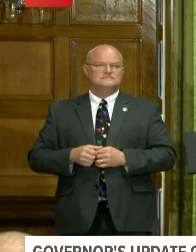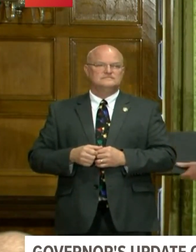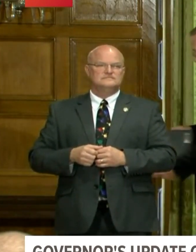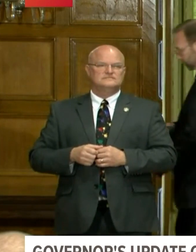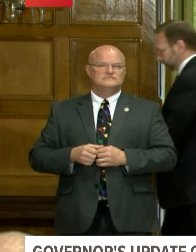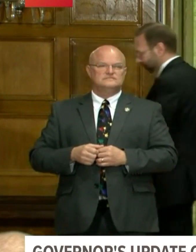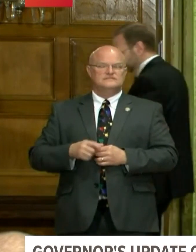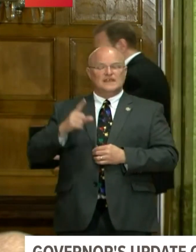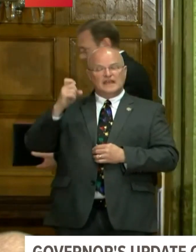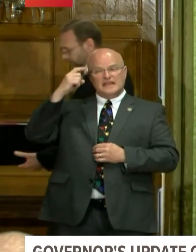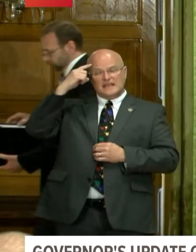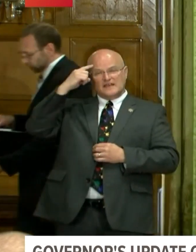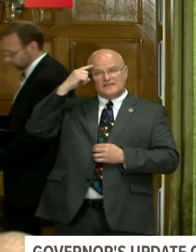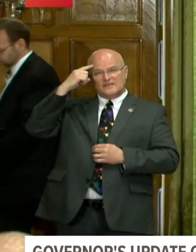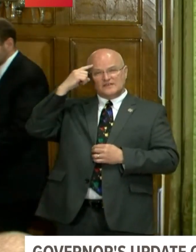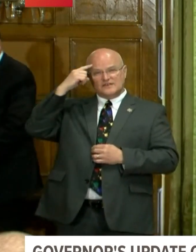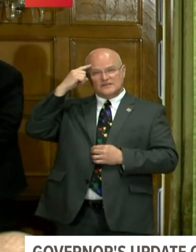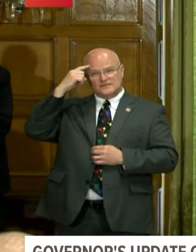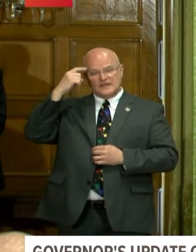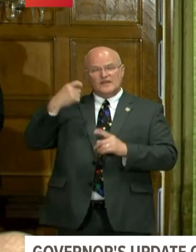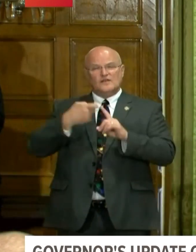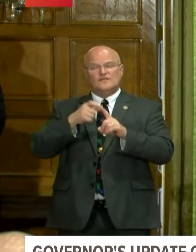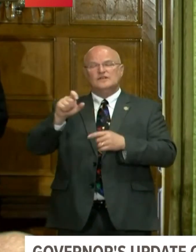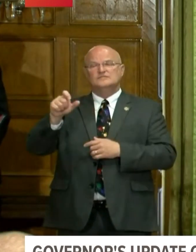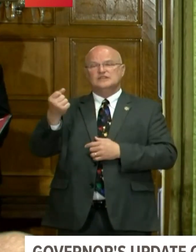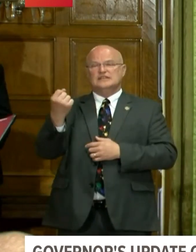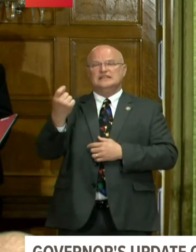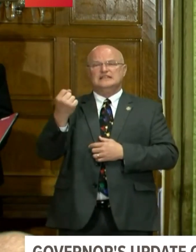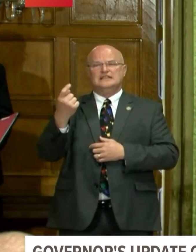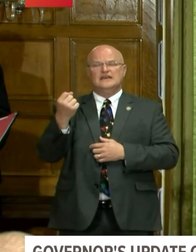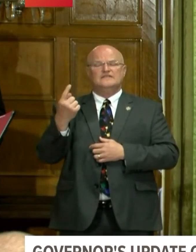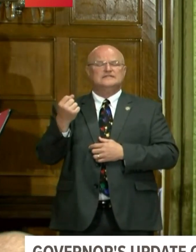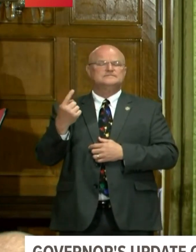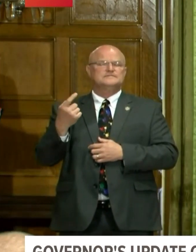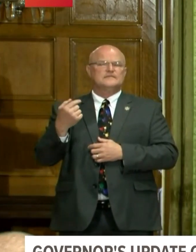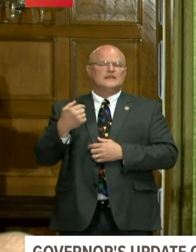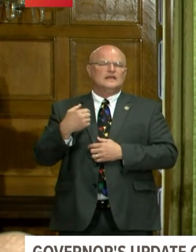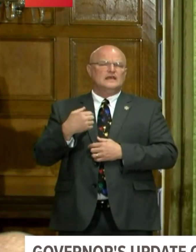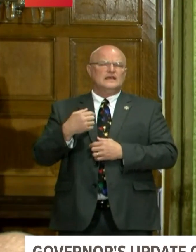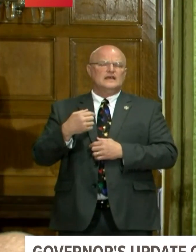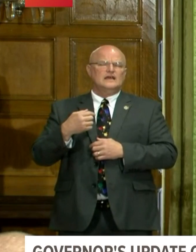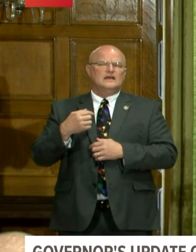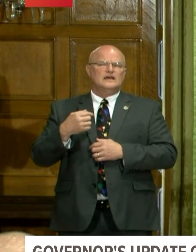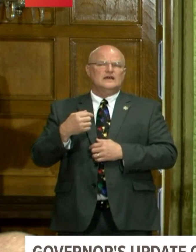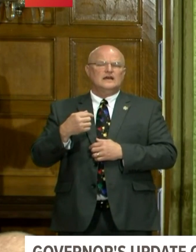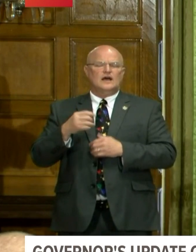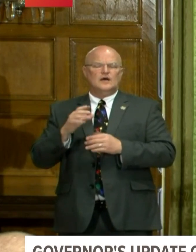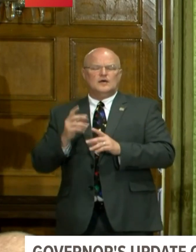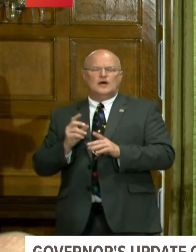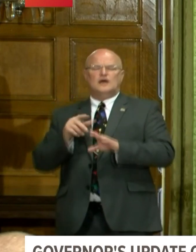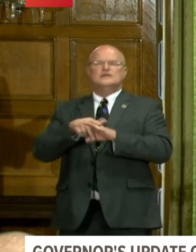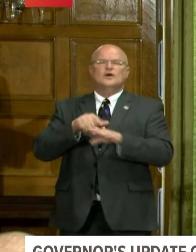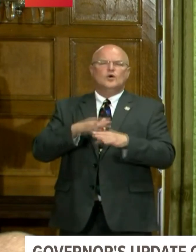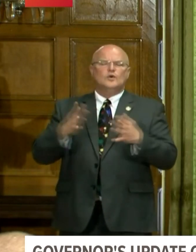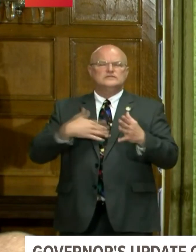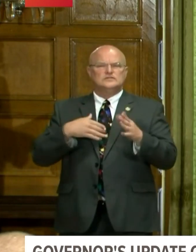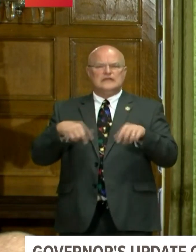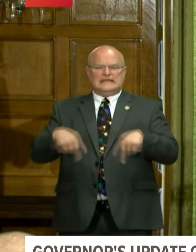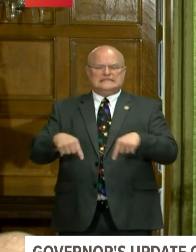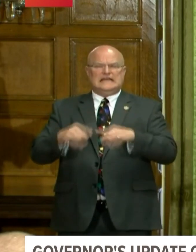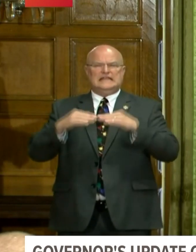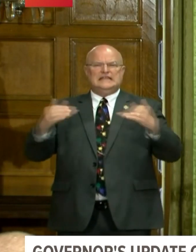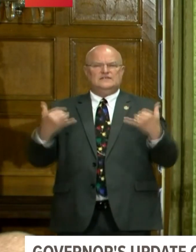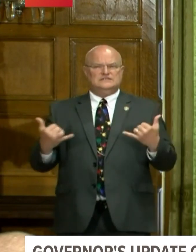Governor, Dr. Smith, Rolly Hoyt from THV 11. Taking off a little on what Andrew's question was, what's your anxiety